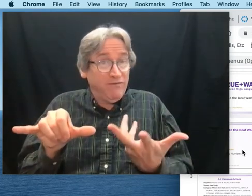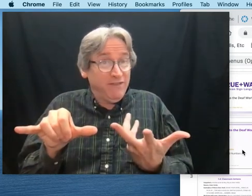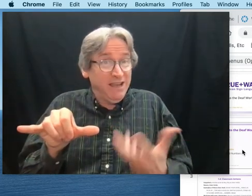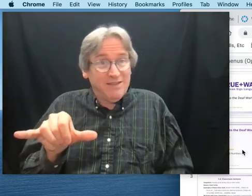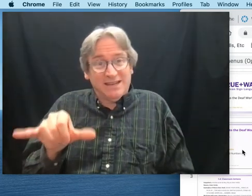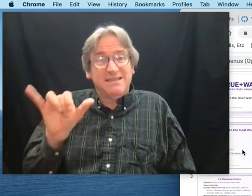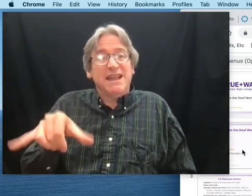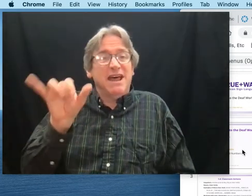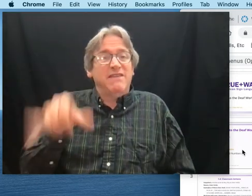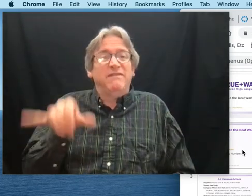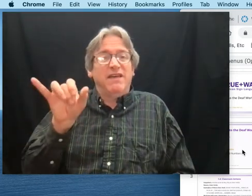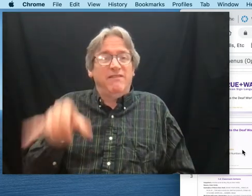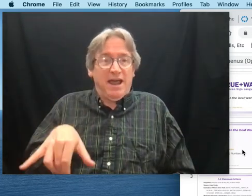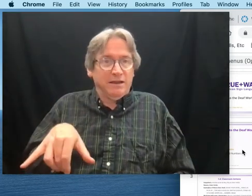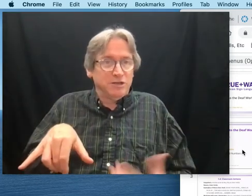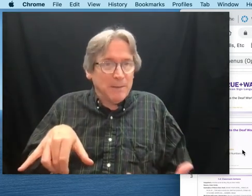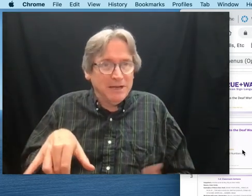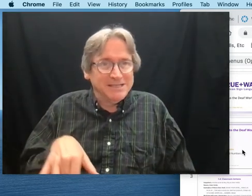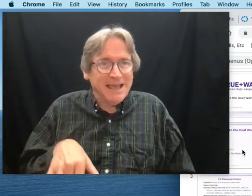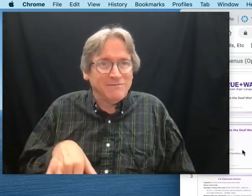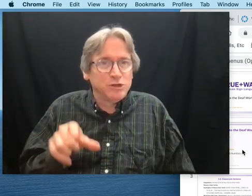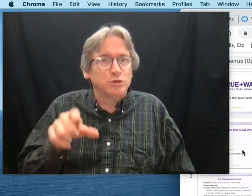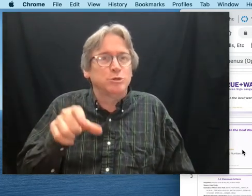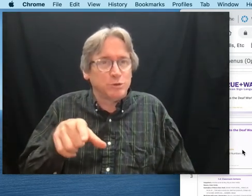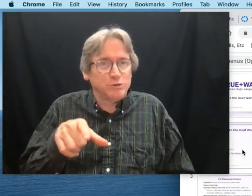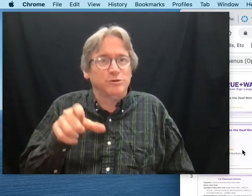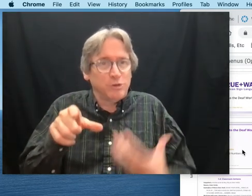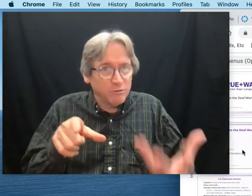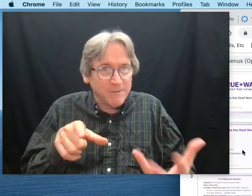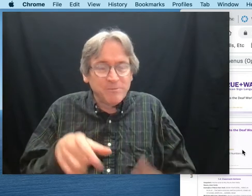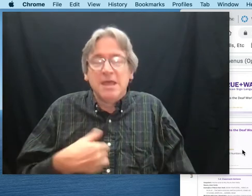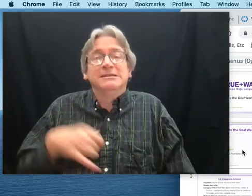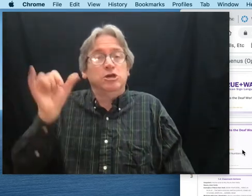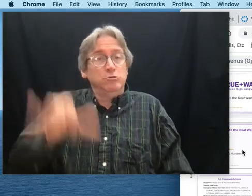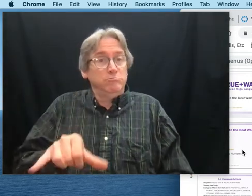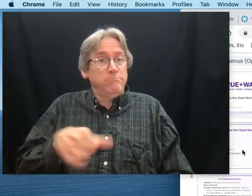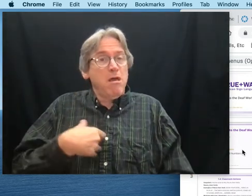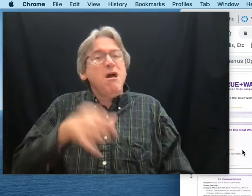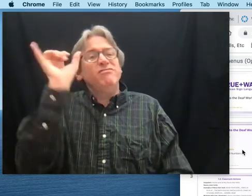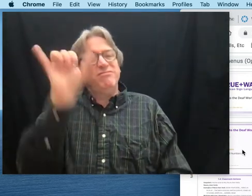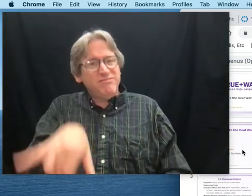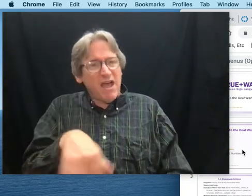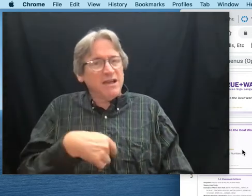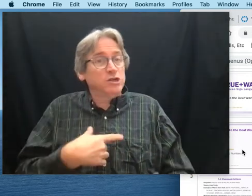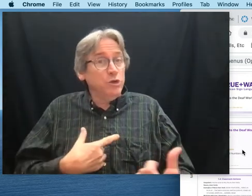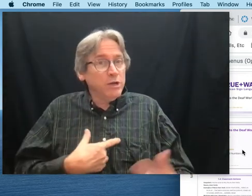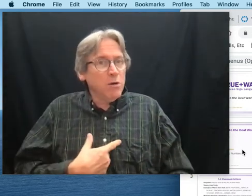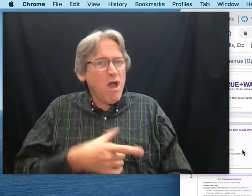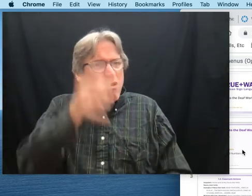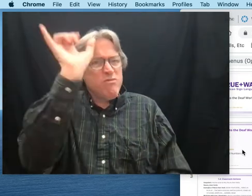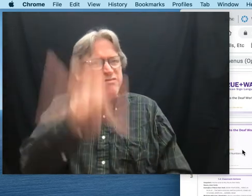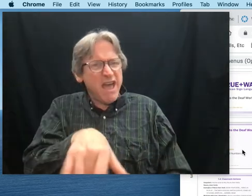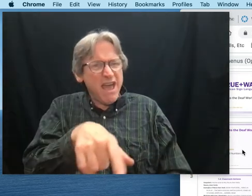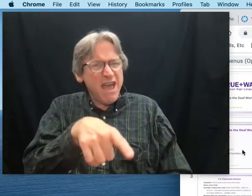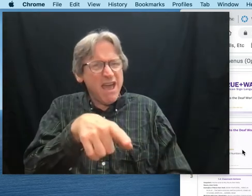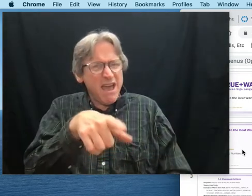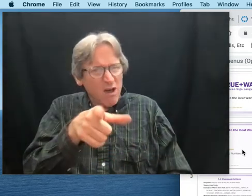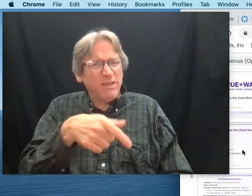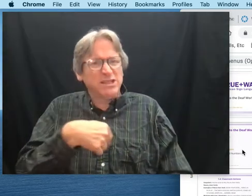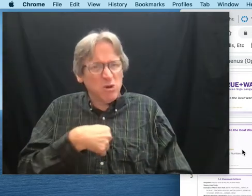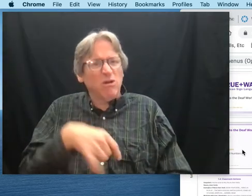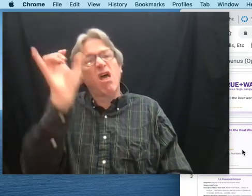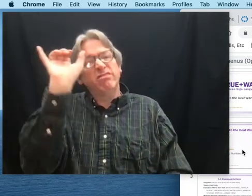way of thinking of that is that. In Japanese, they have so, right? So that, so you can go, oh,